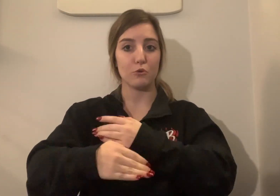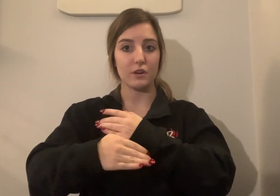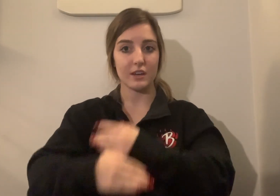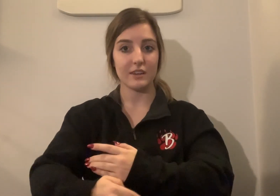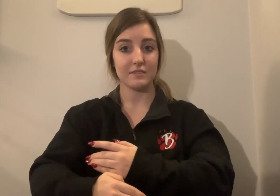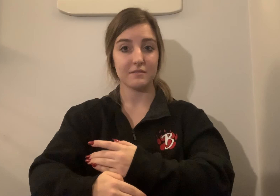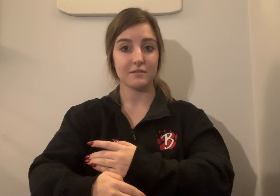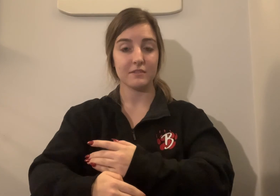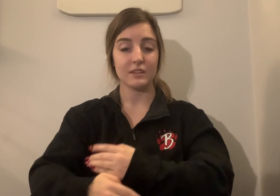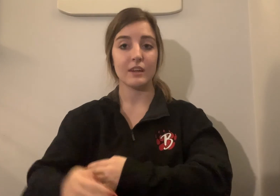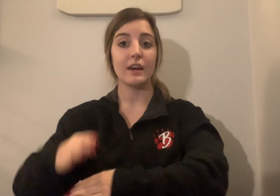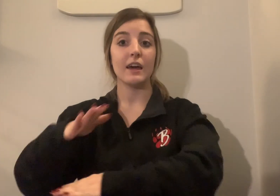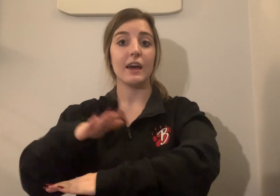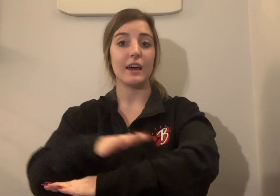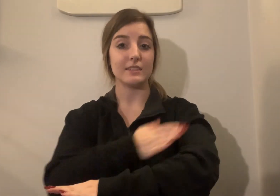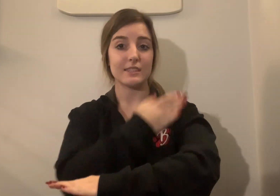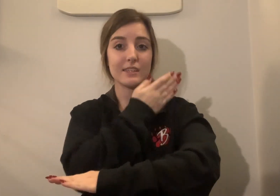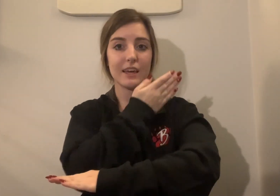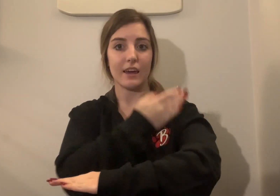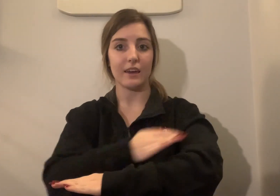snowboarding, and singing,